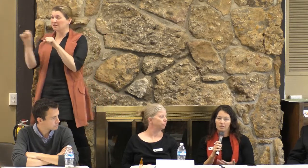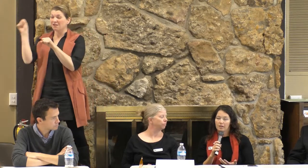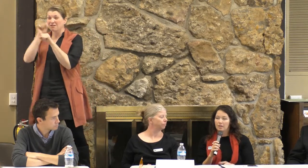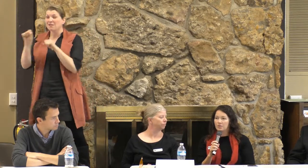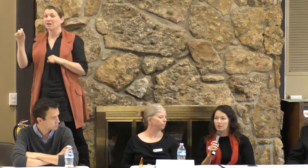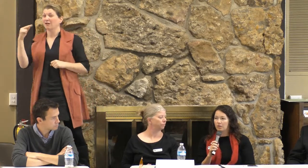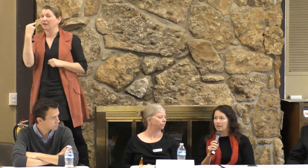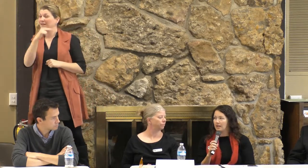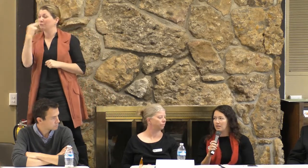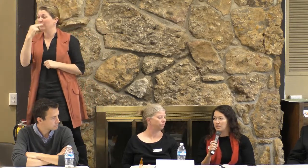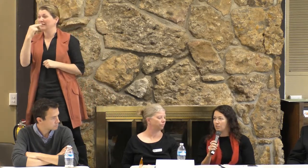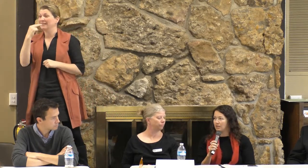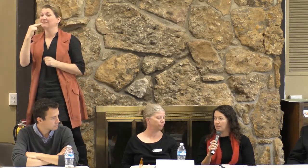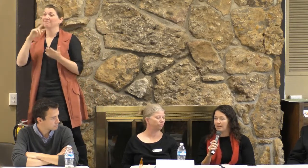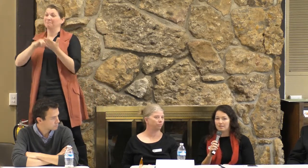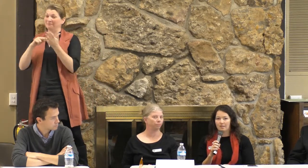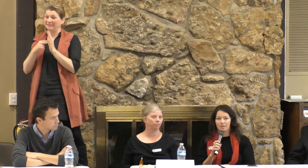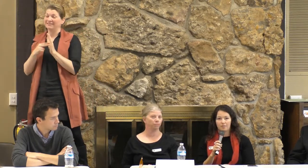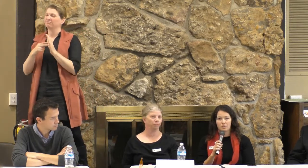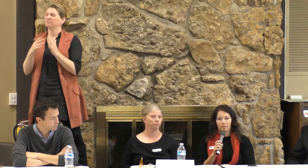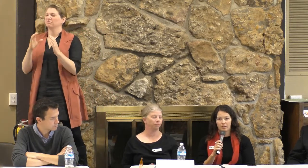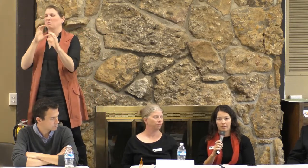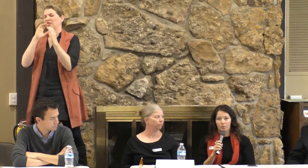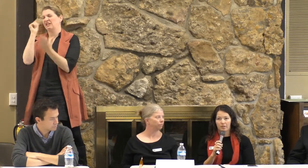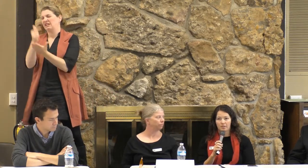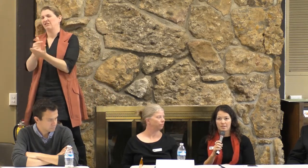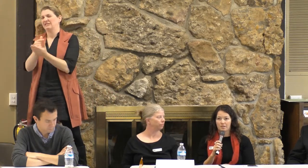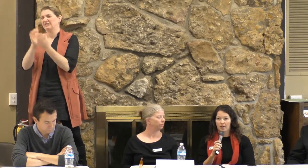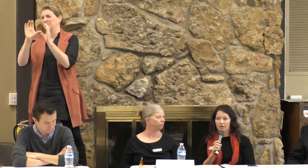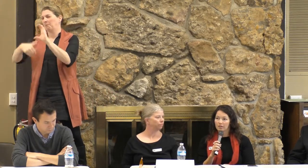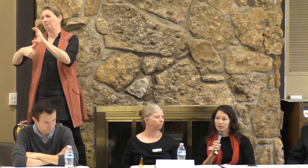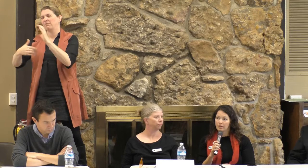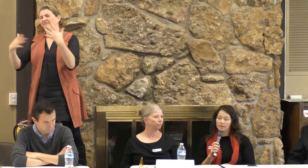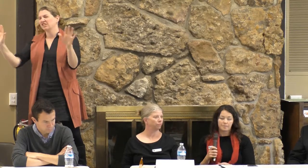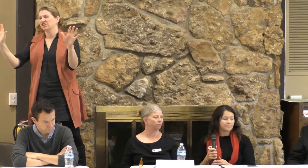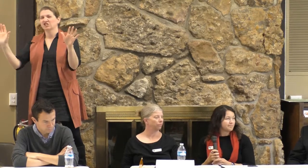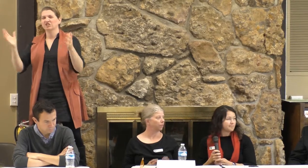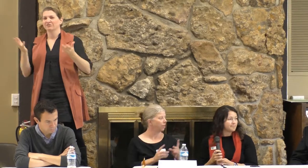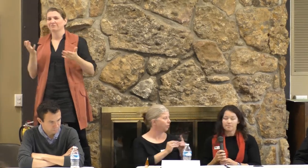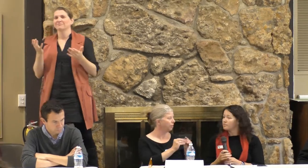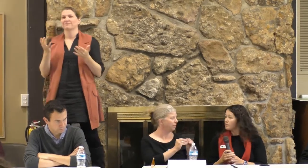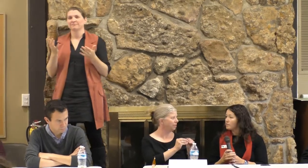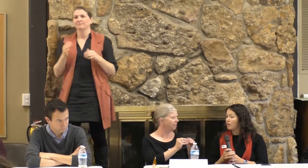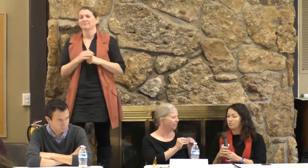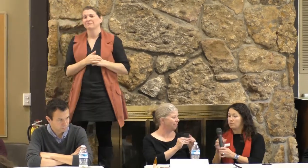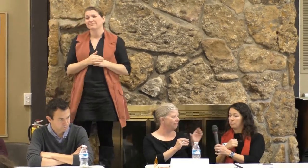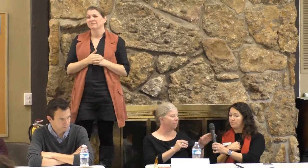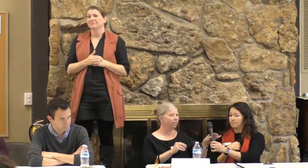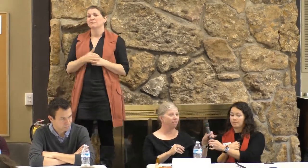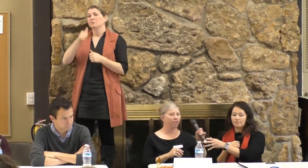at all. So again, it just really depends on the individual and what their skills are.